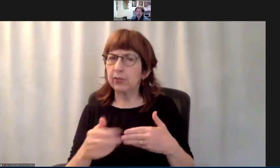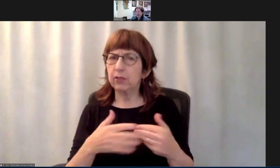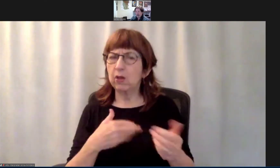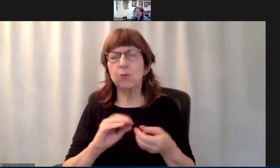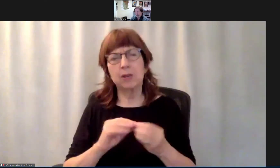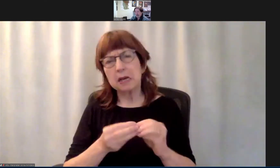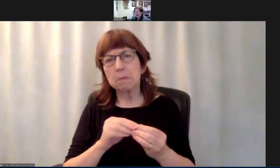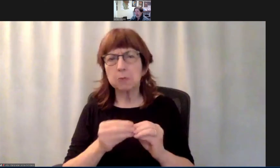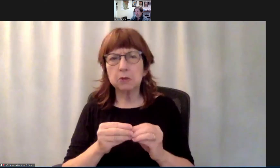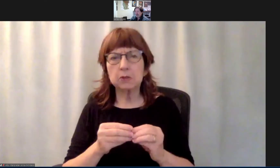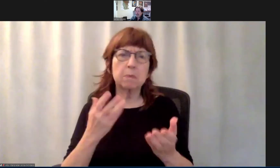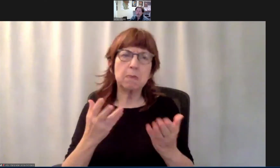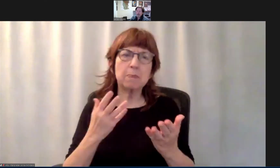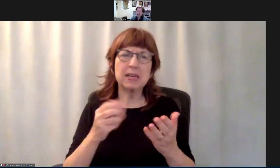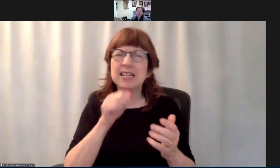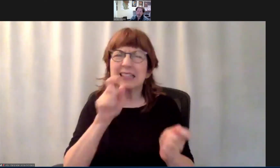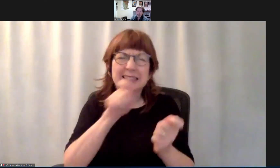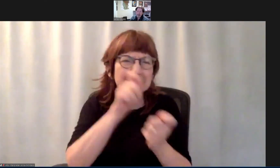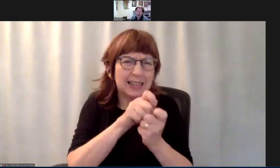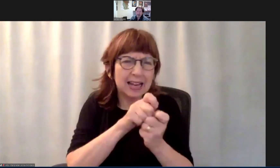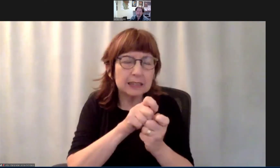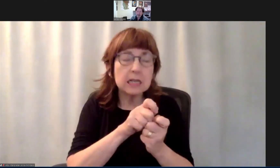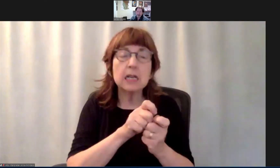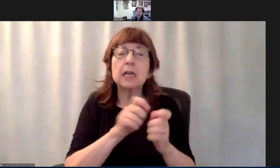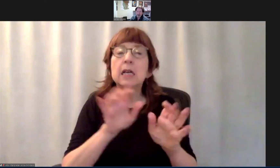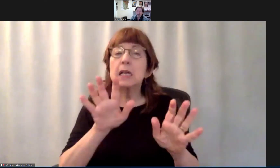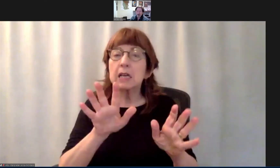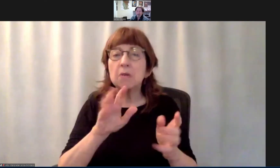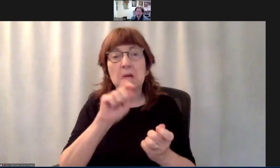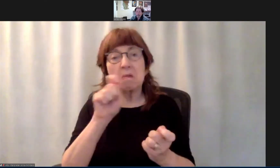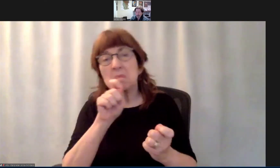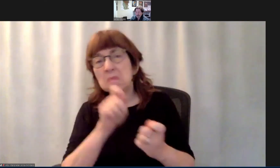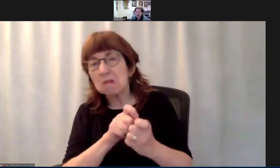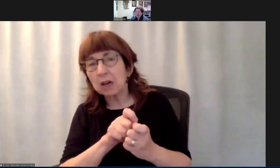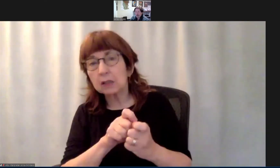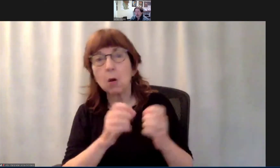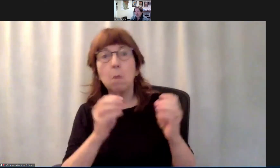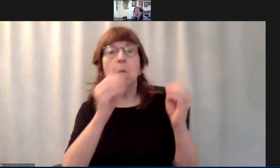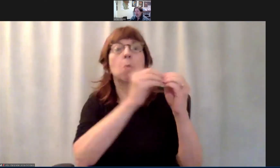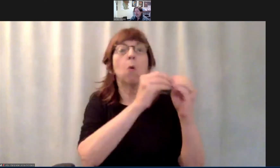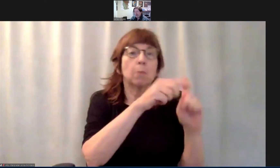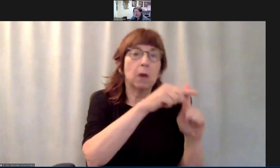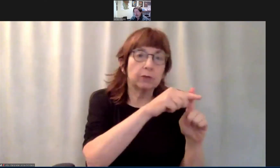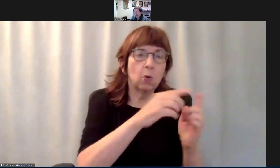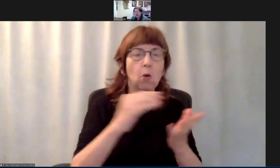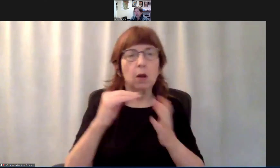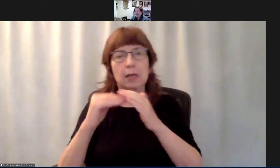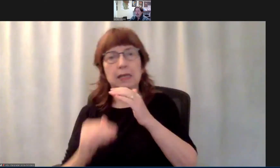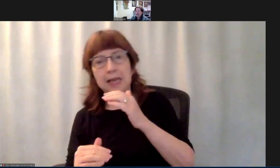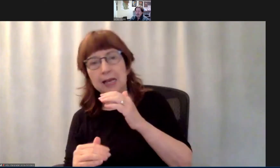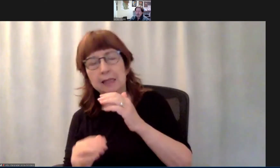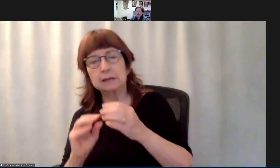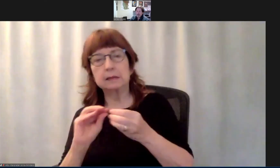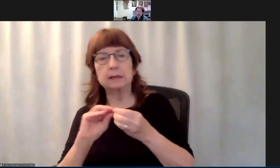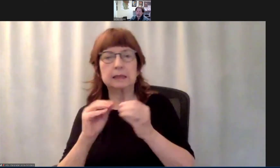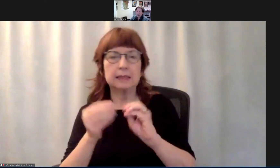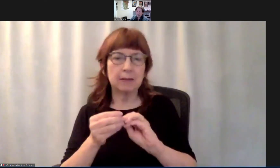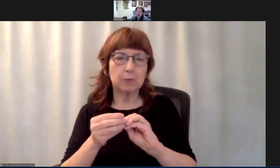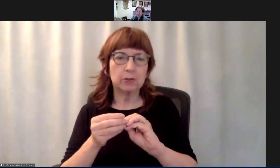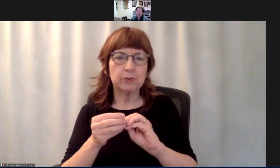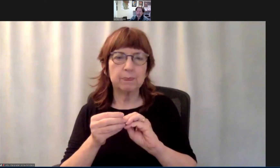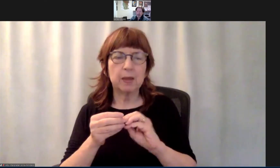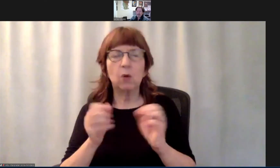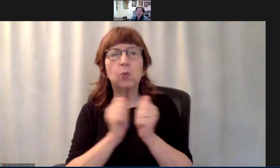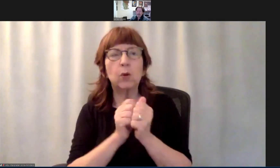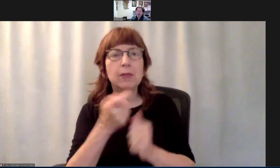may be inaccurate, they could be inaccurate either more positivity or less numbers